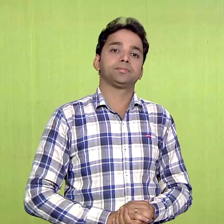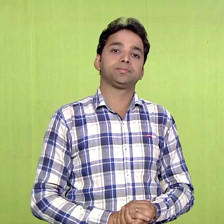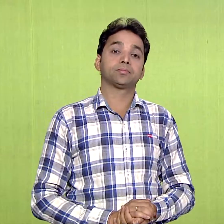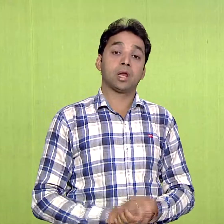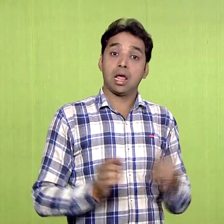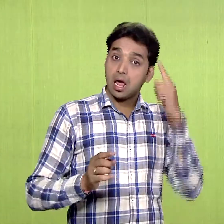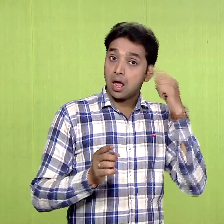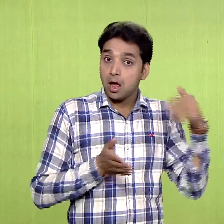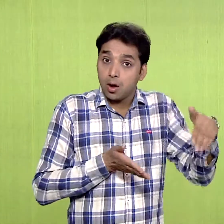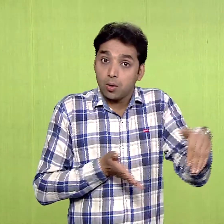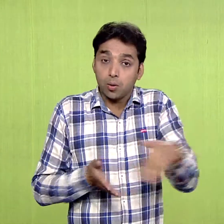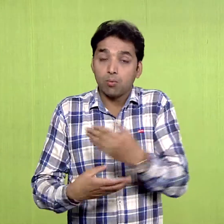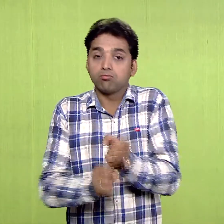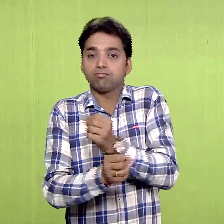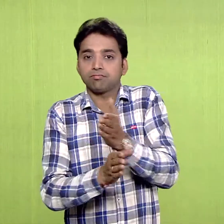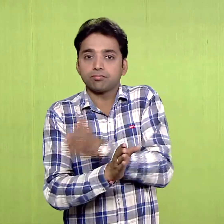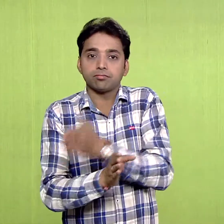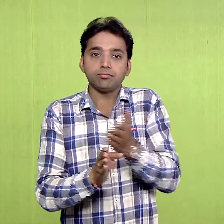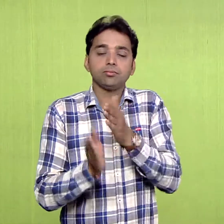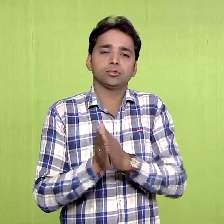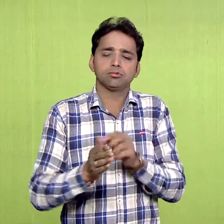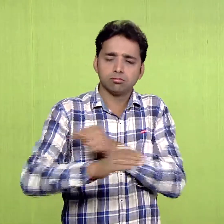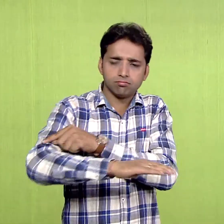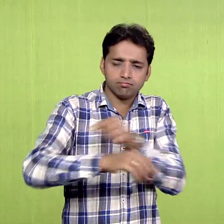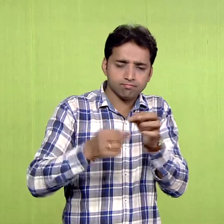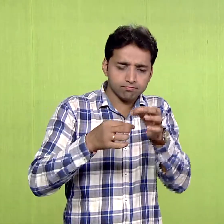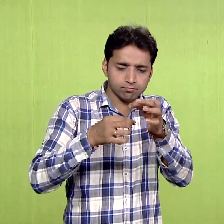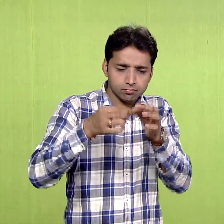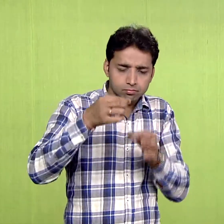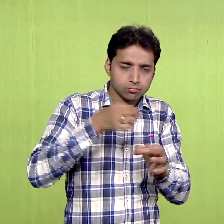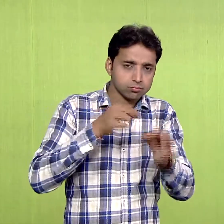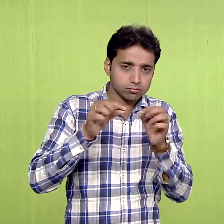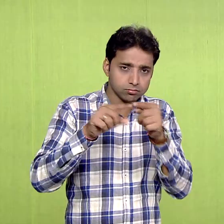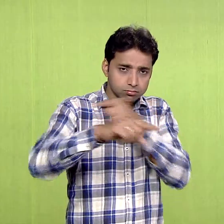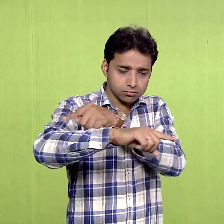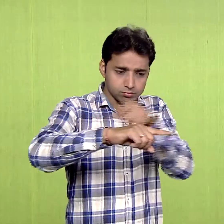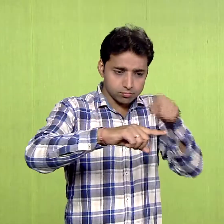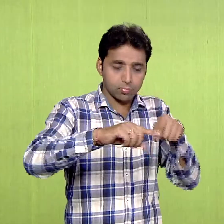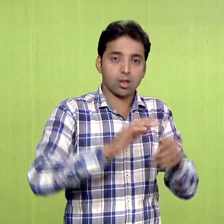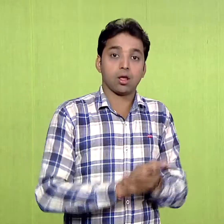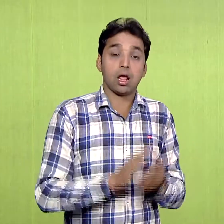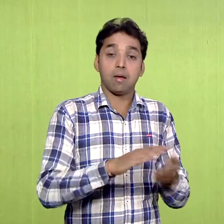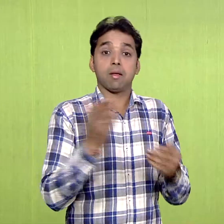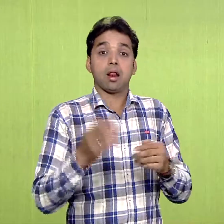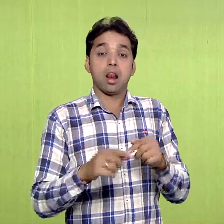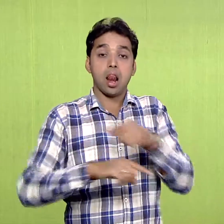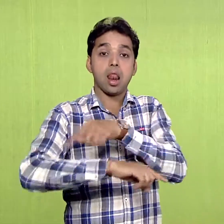Roads cut each other at right angles and were very well laid out.